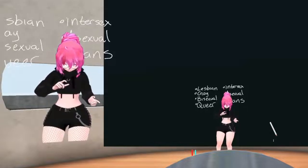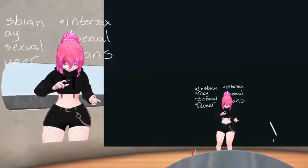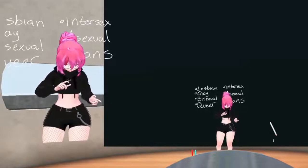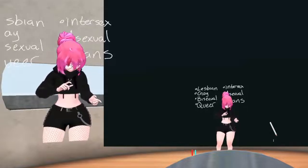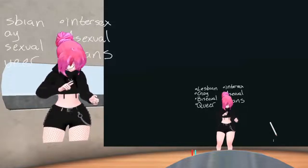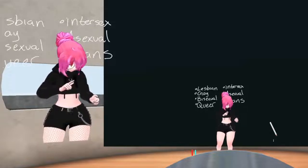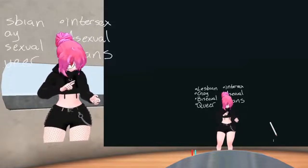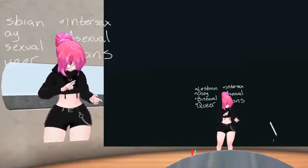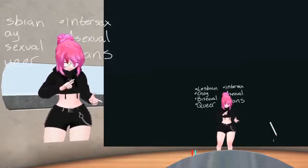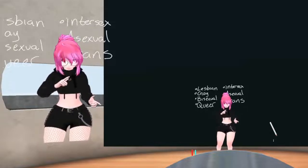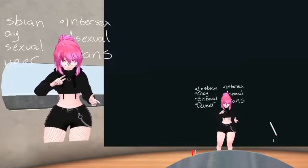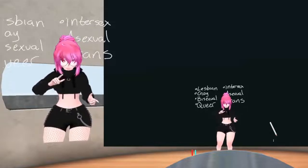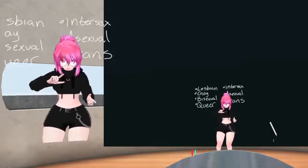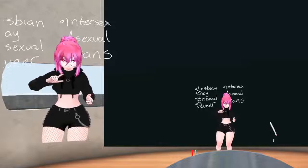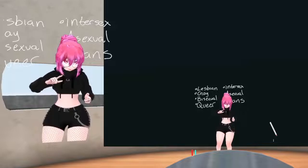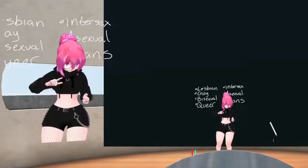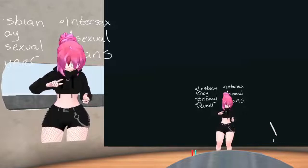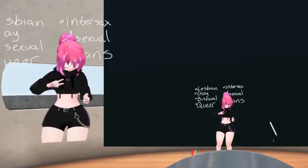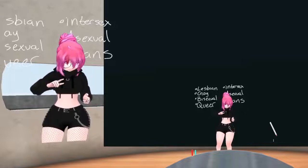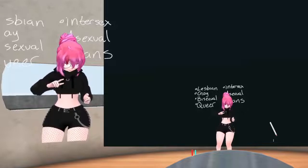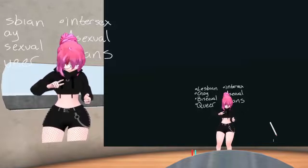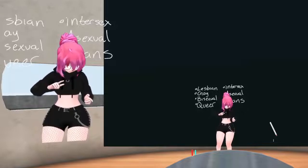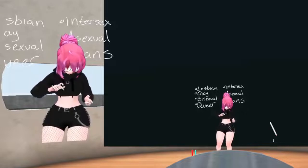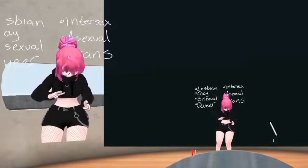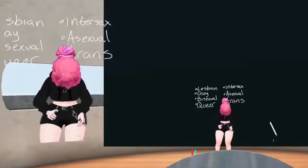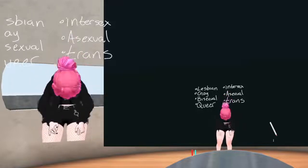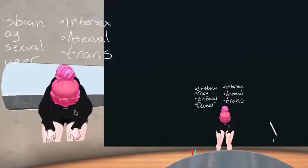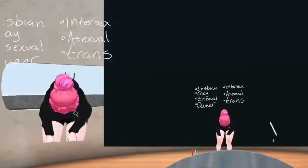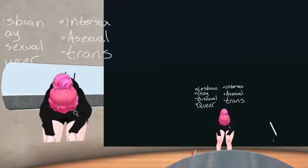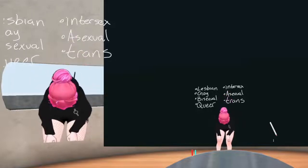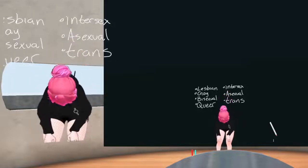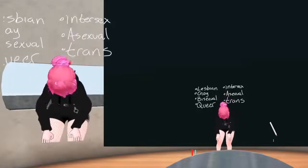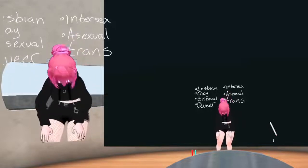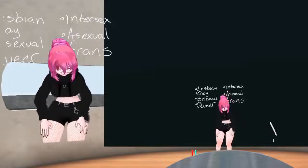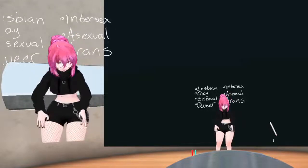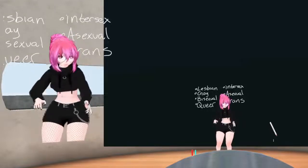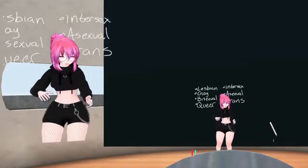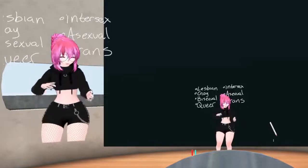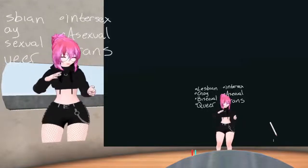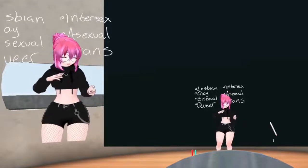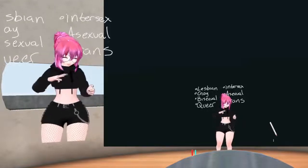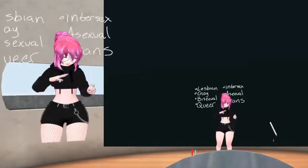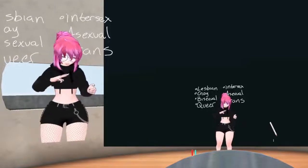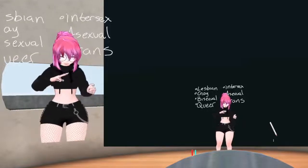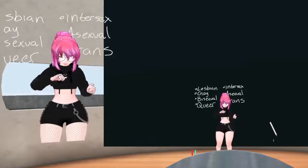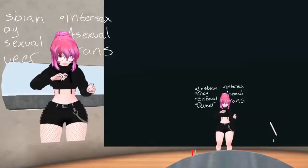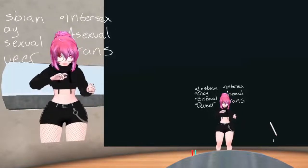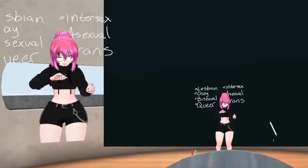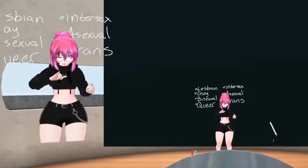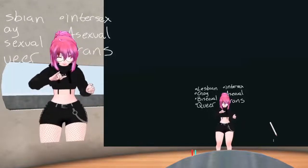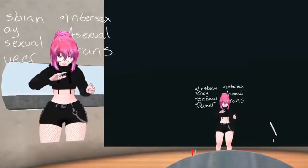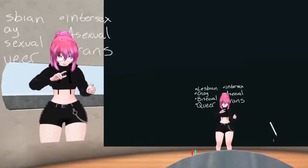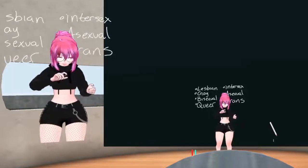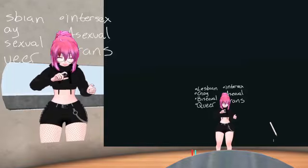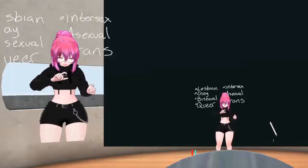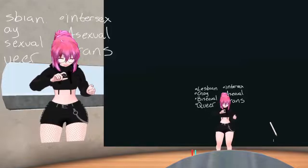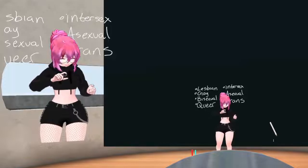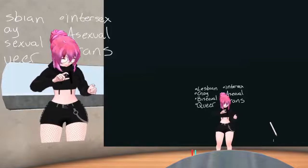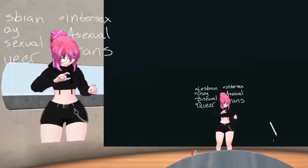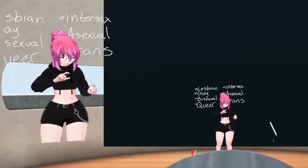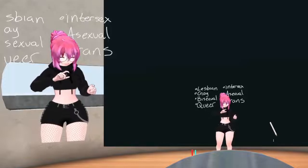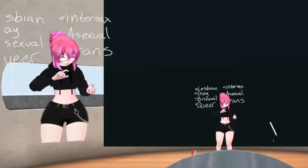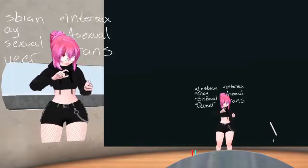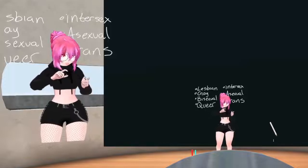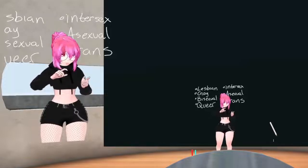Hold on. Okay, that's good enough. No, wait, no, it's not working. So. Hold on, no, wait. Let me do this. Let me have